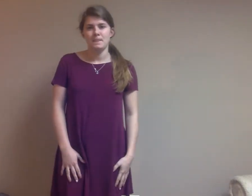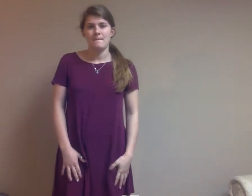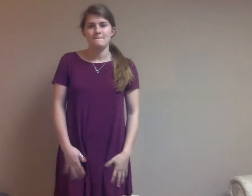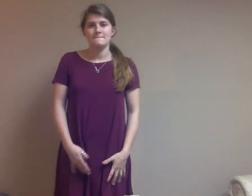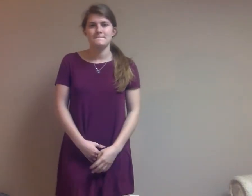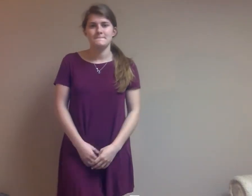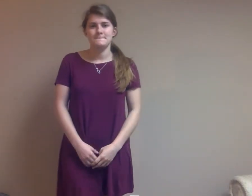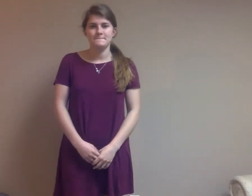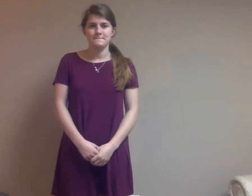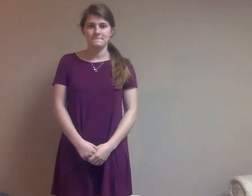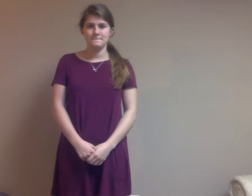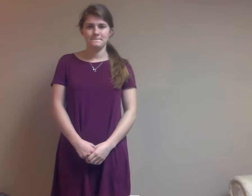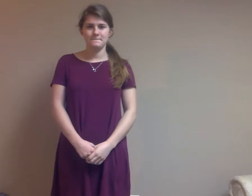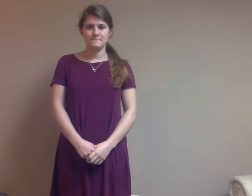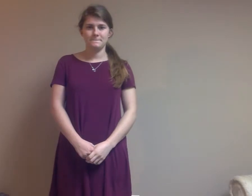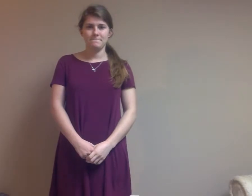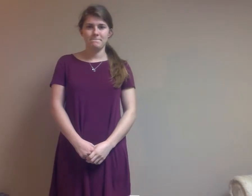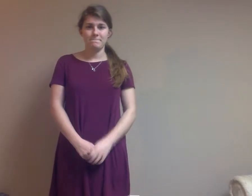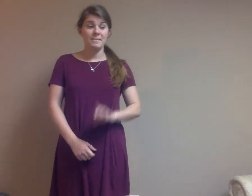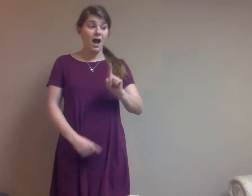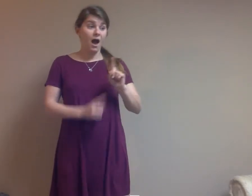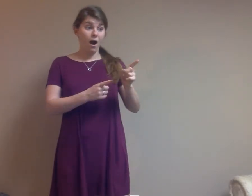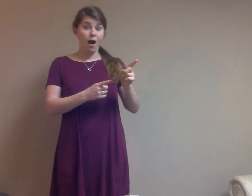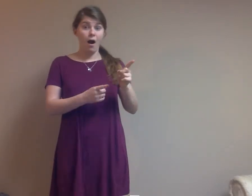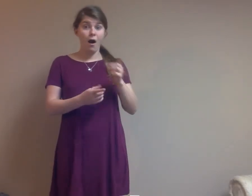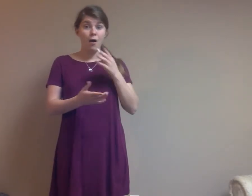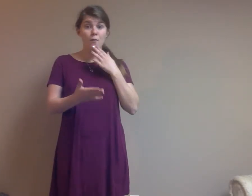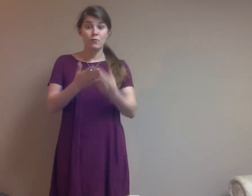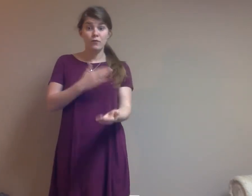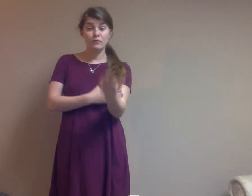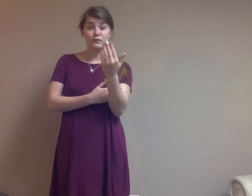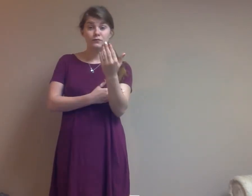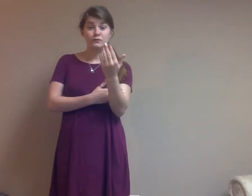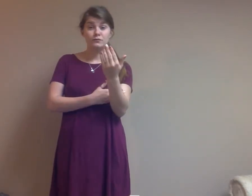At breakfast, the girls meet the 100 older children who also board at Highfield.